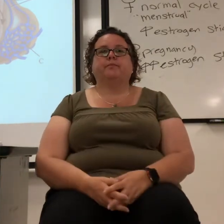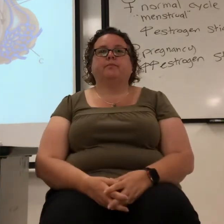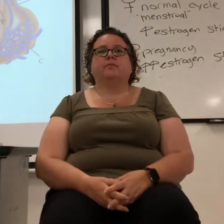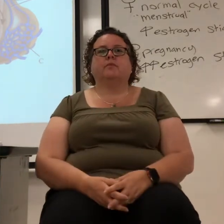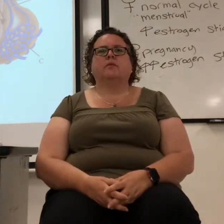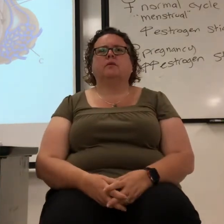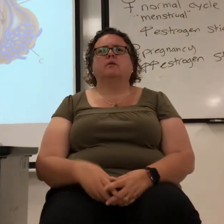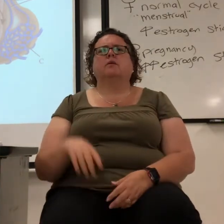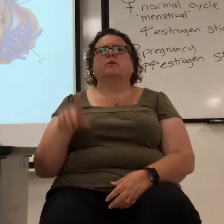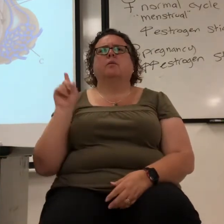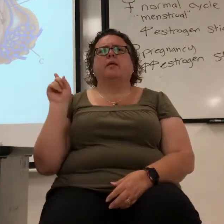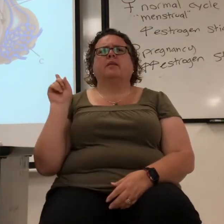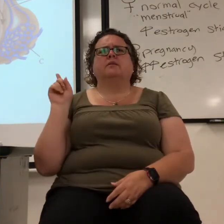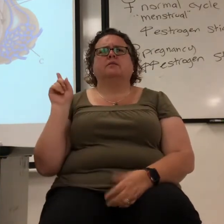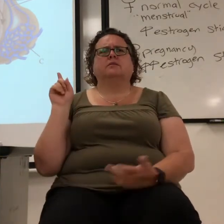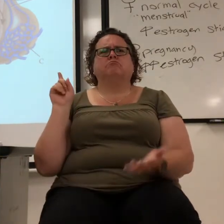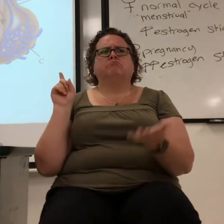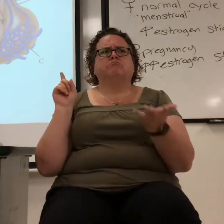What about this one?